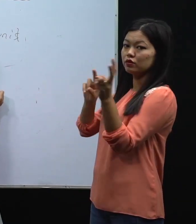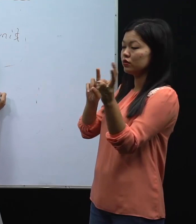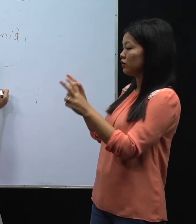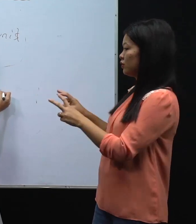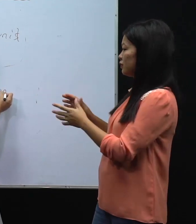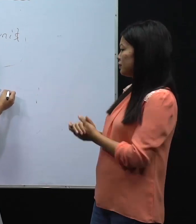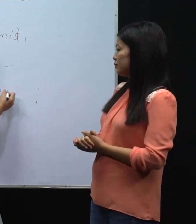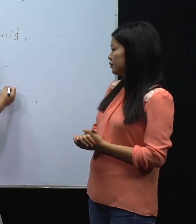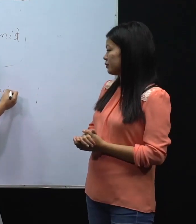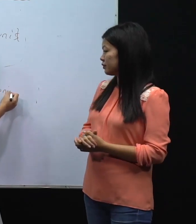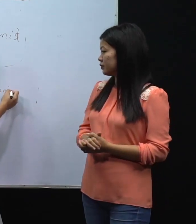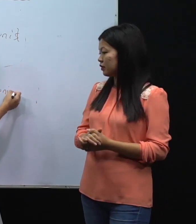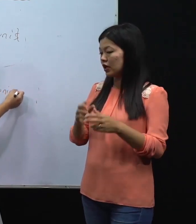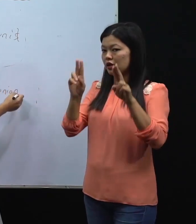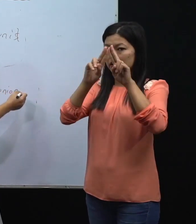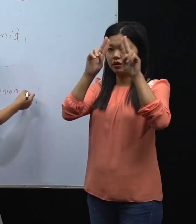Union